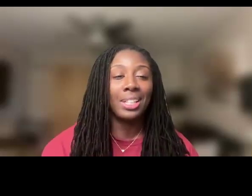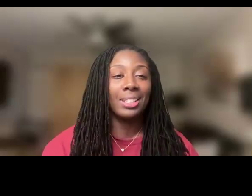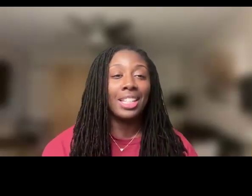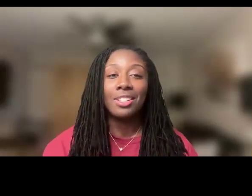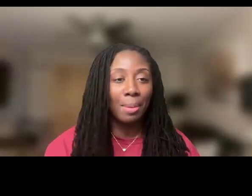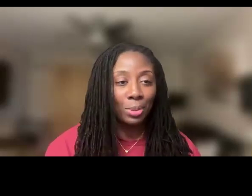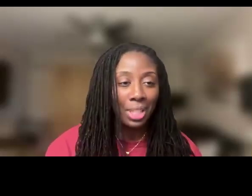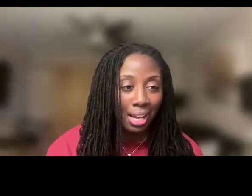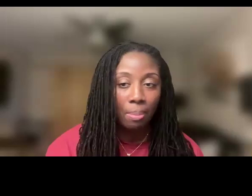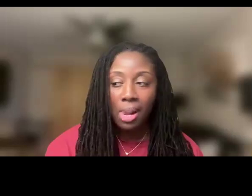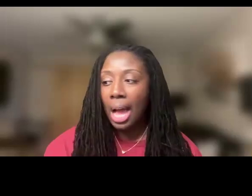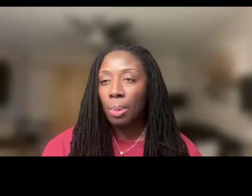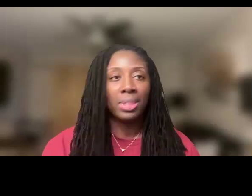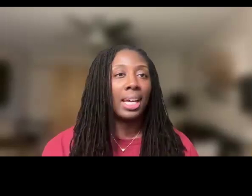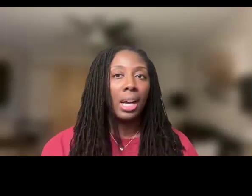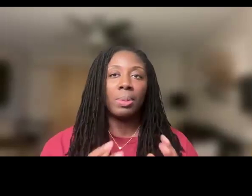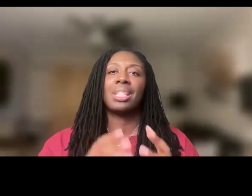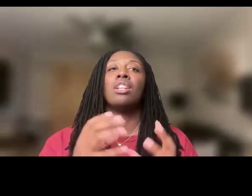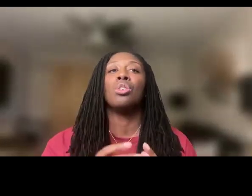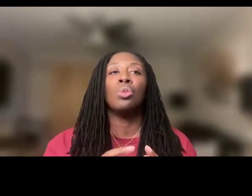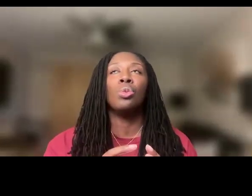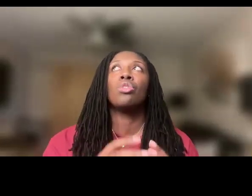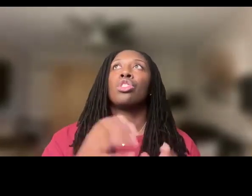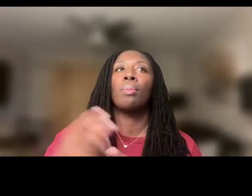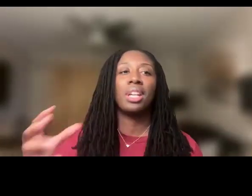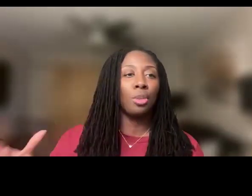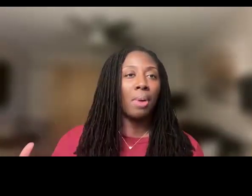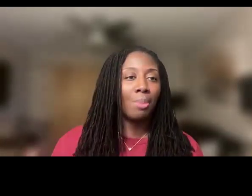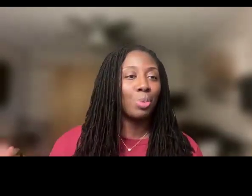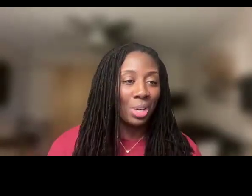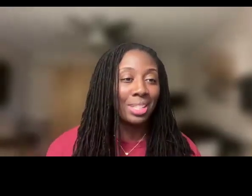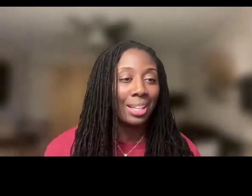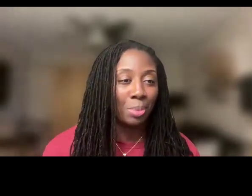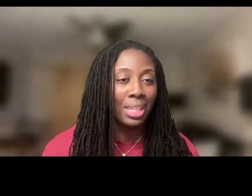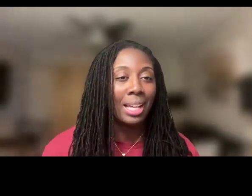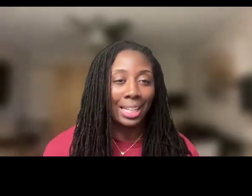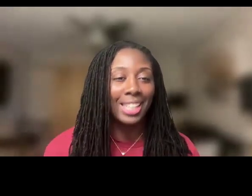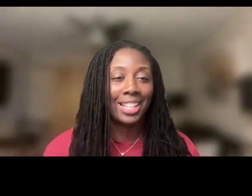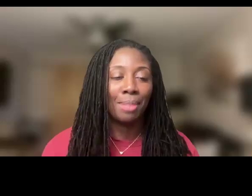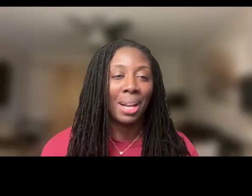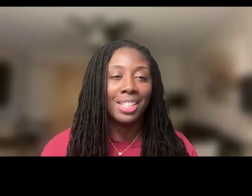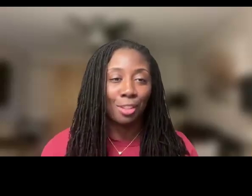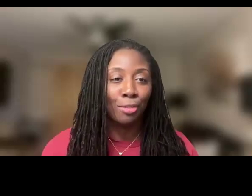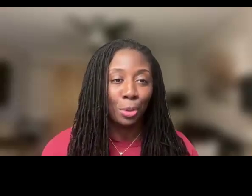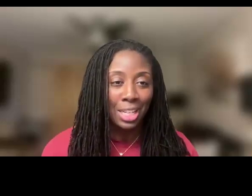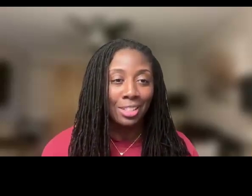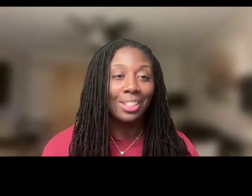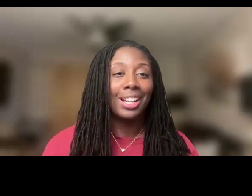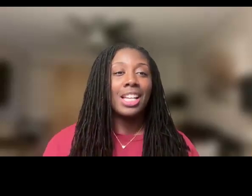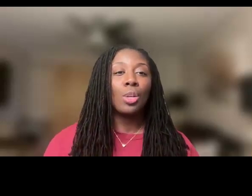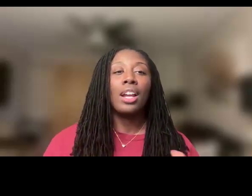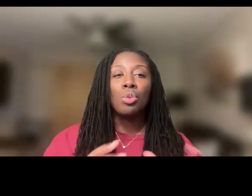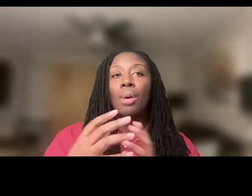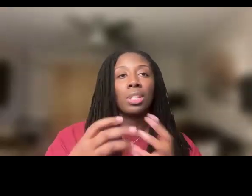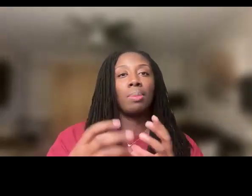time or during dinner table time. I would put that out because I knew so many other moms would resonate with that. Like, I can't get my kids off the phone